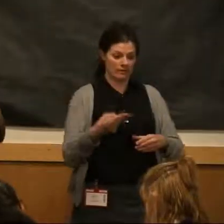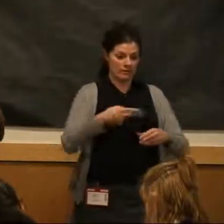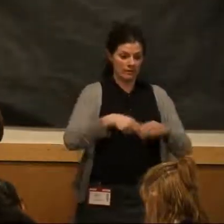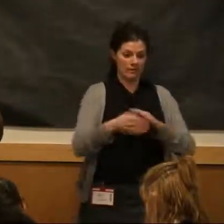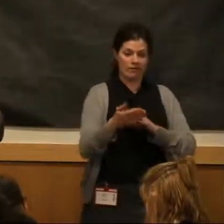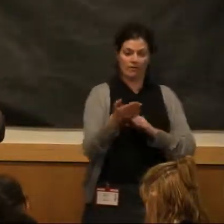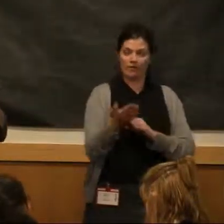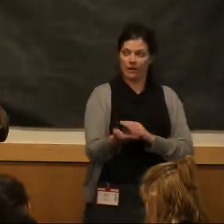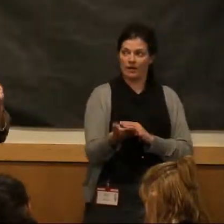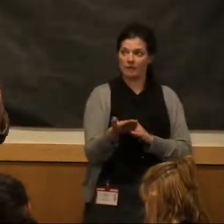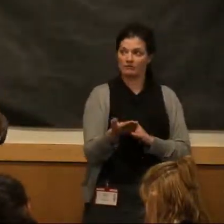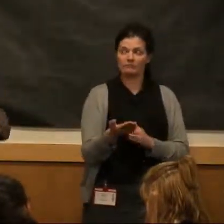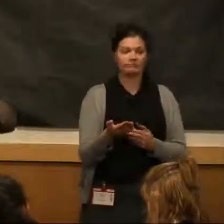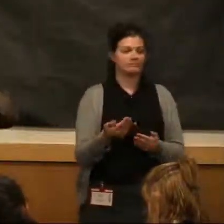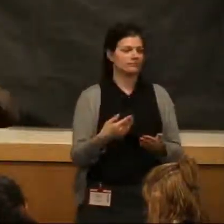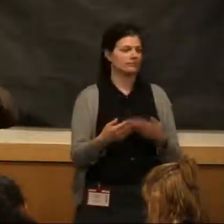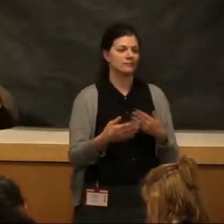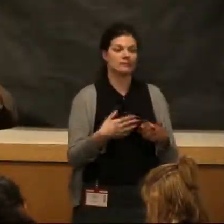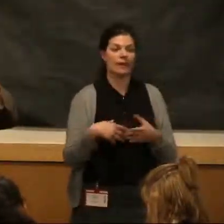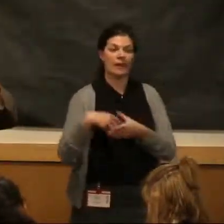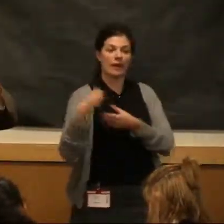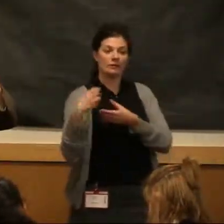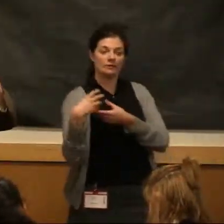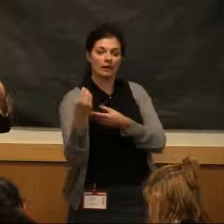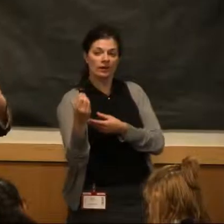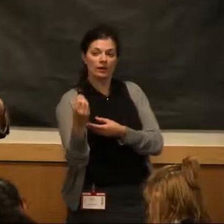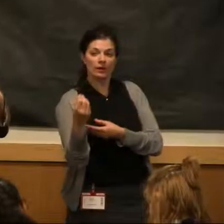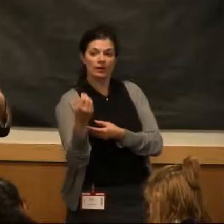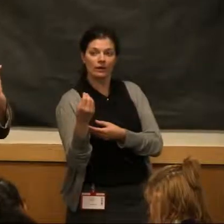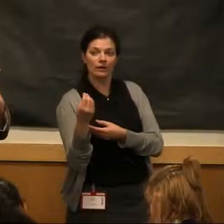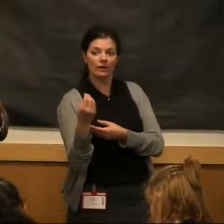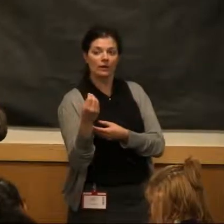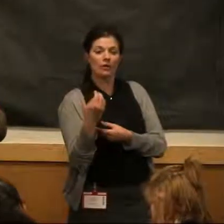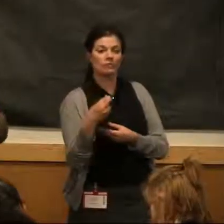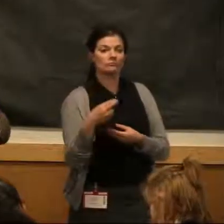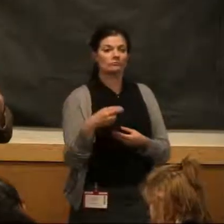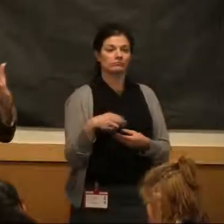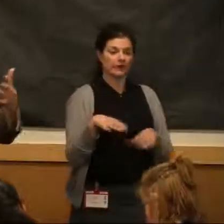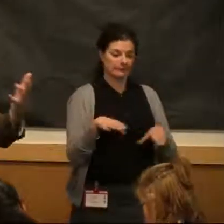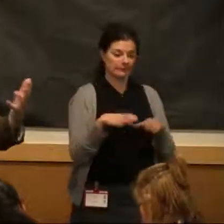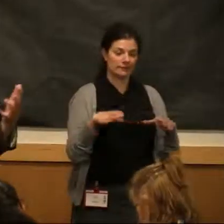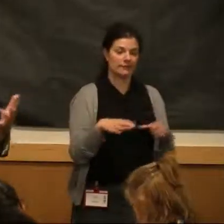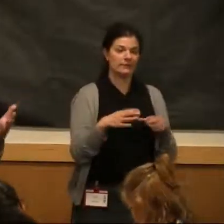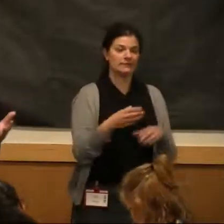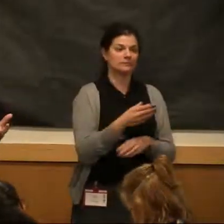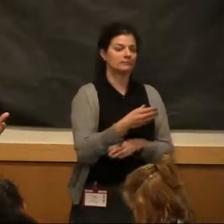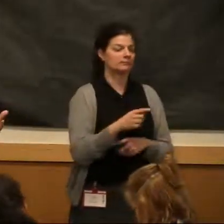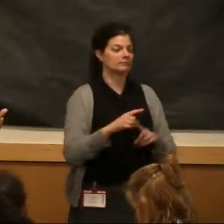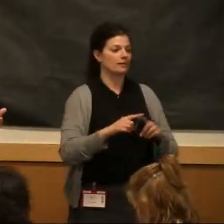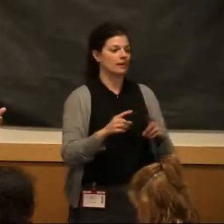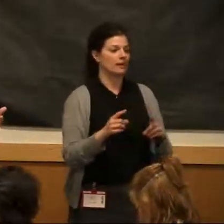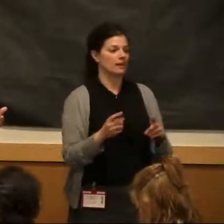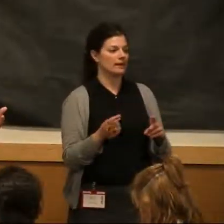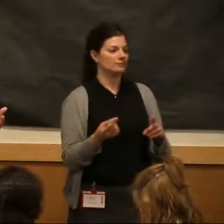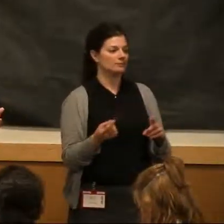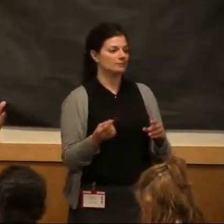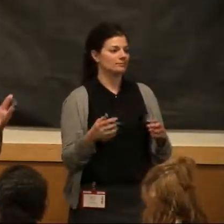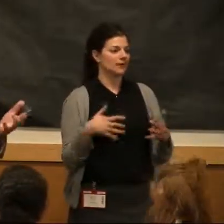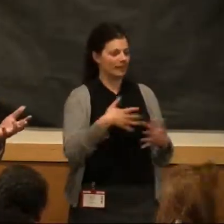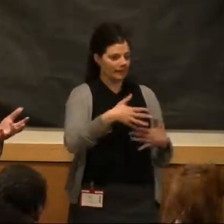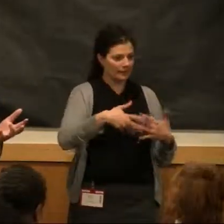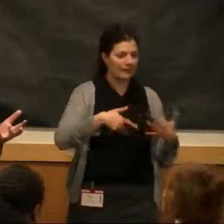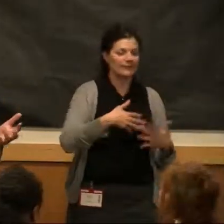it's outdoor activities and engaging with other students who enjoy doing the same types of things that you